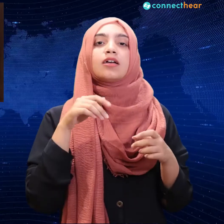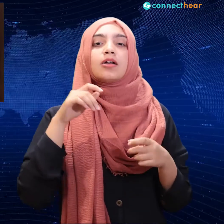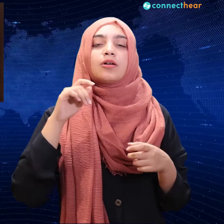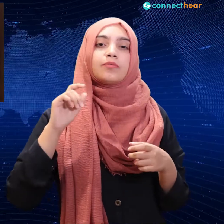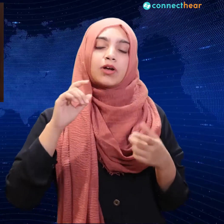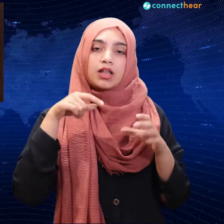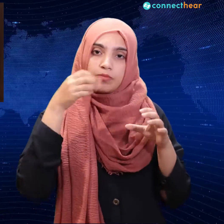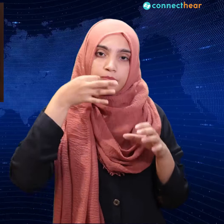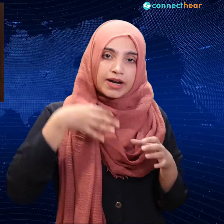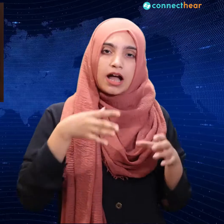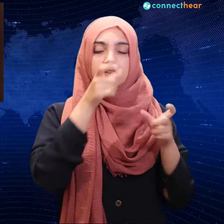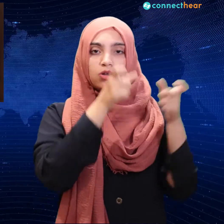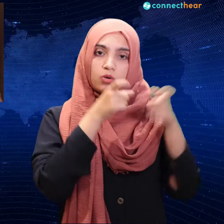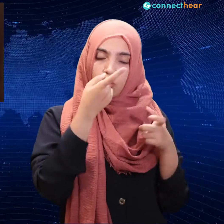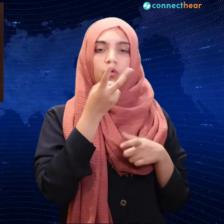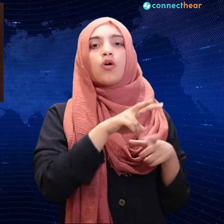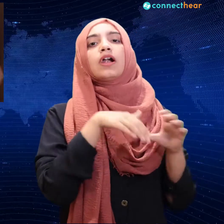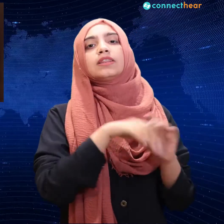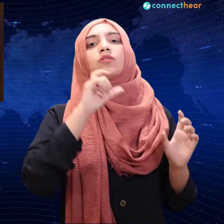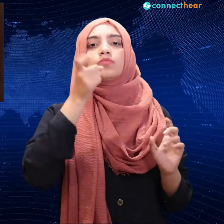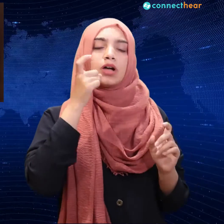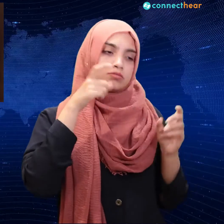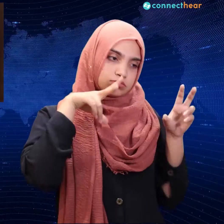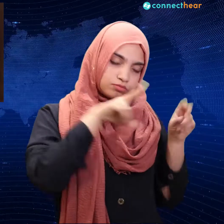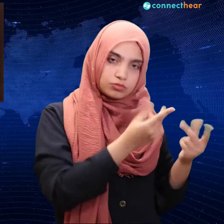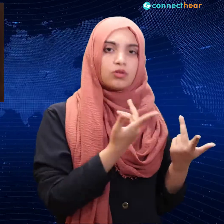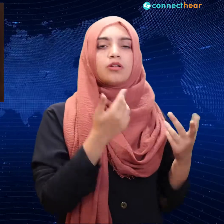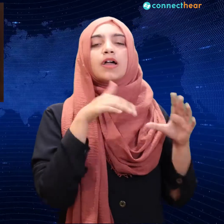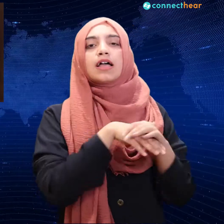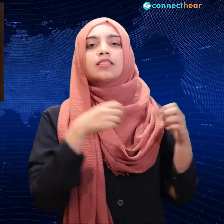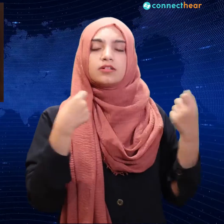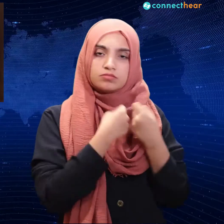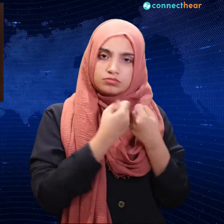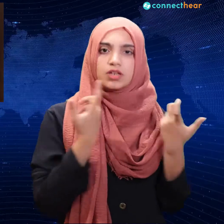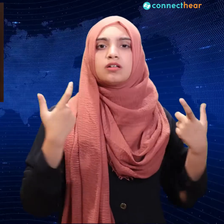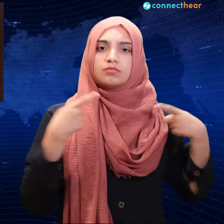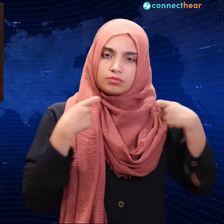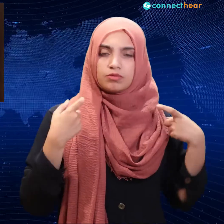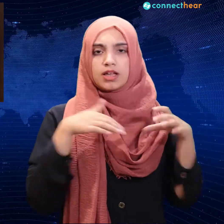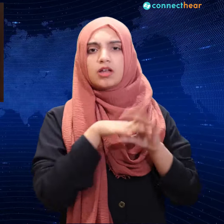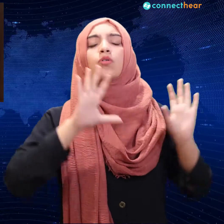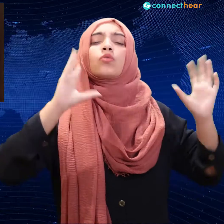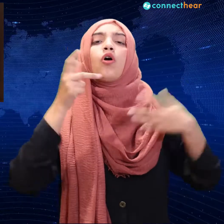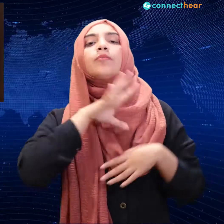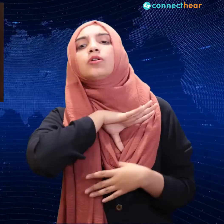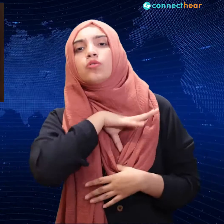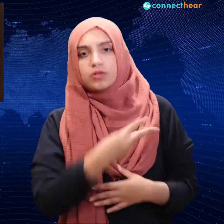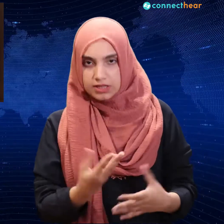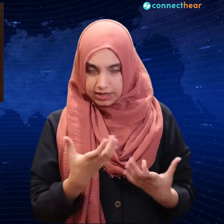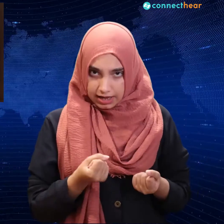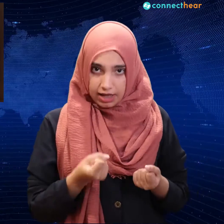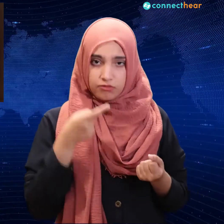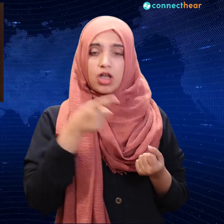the military operations in civilian areas, the more collateral damage, the more. So we had 50